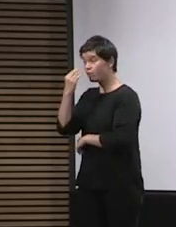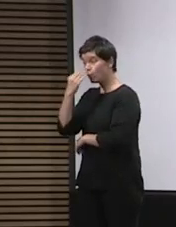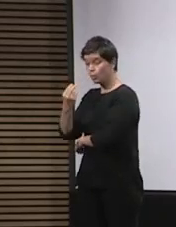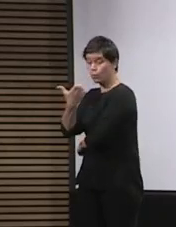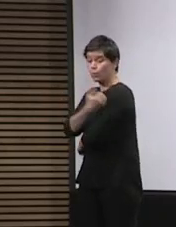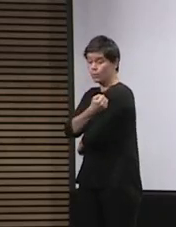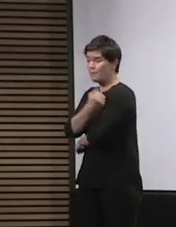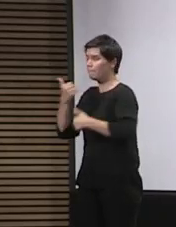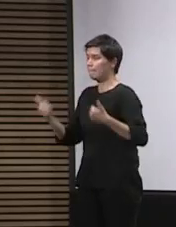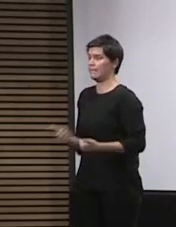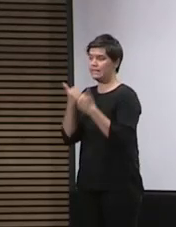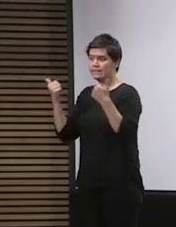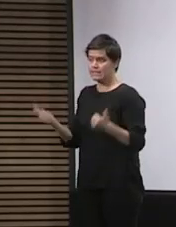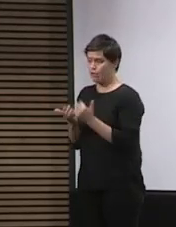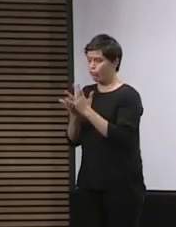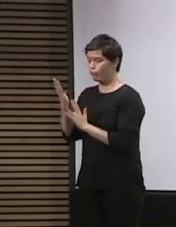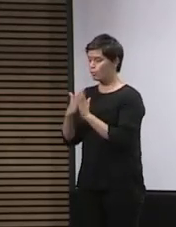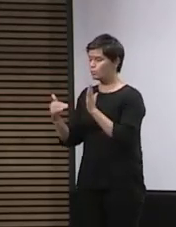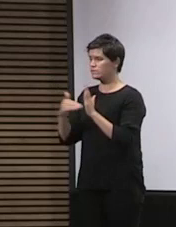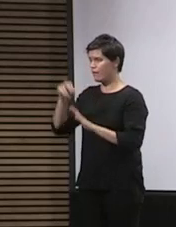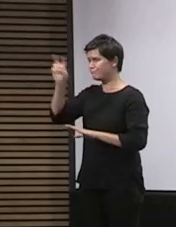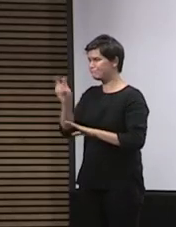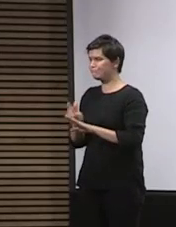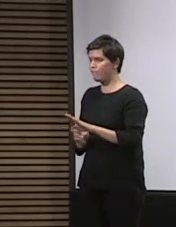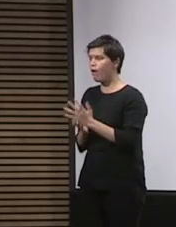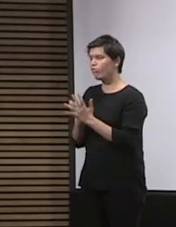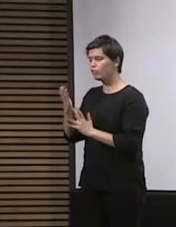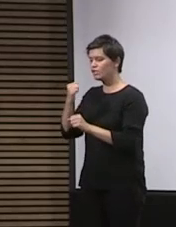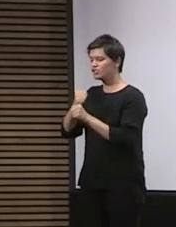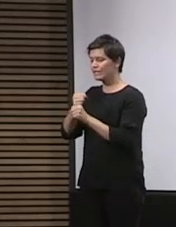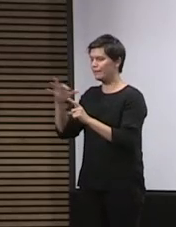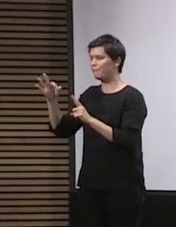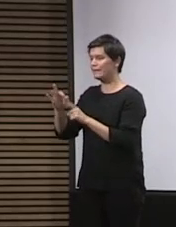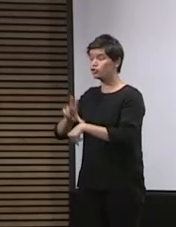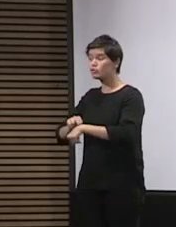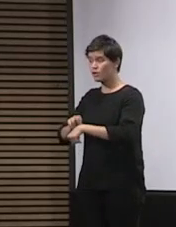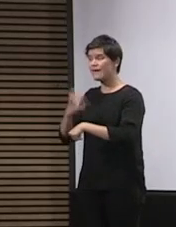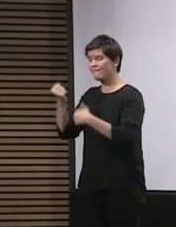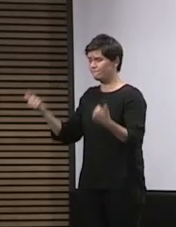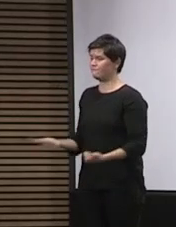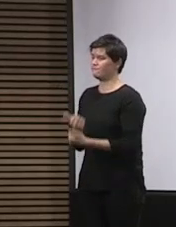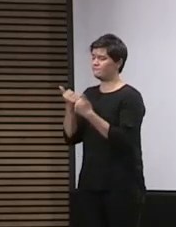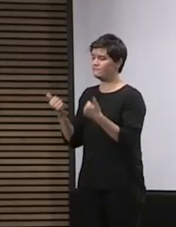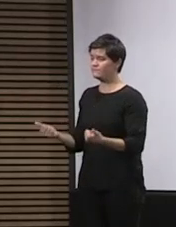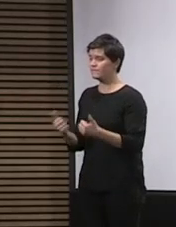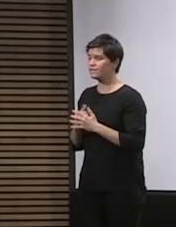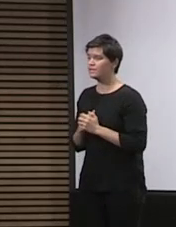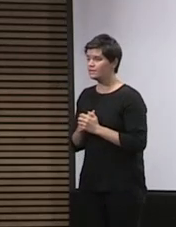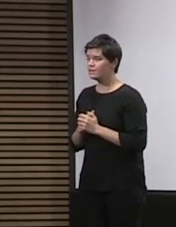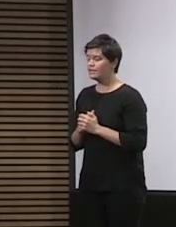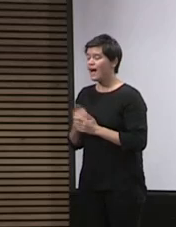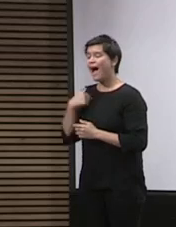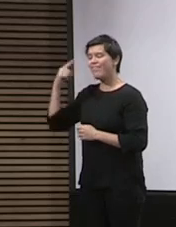vaccine in our fridges around the country in general practices. I think this is an issue more of the supply, the